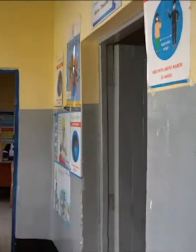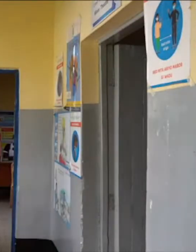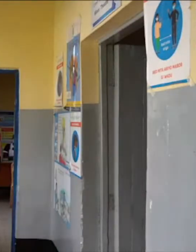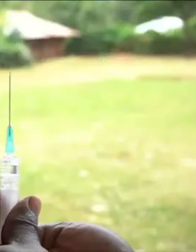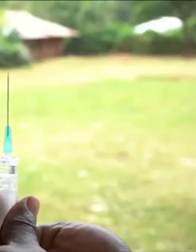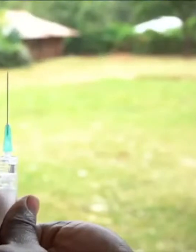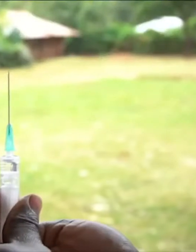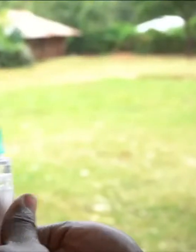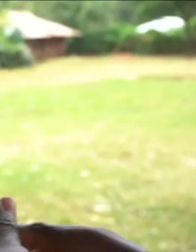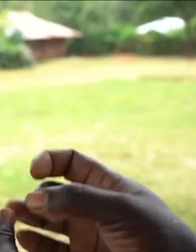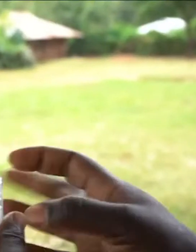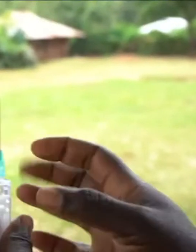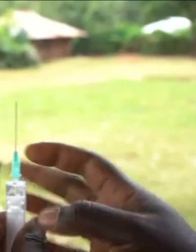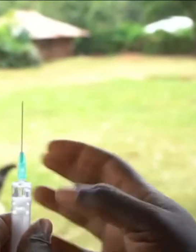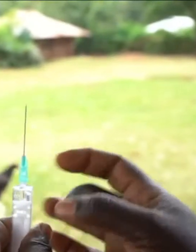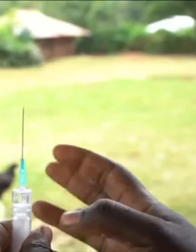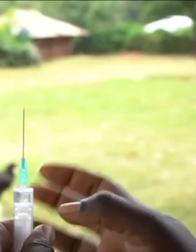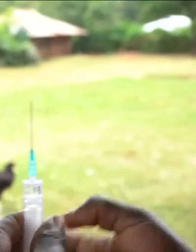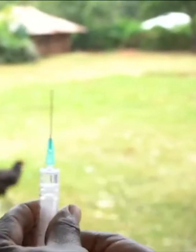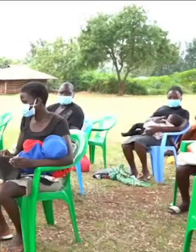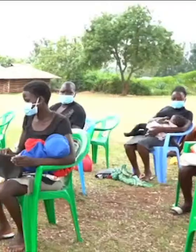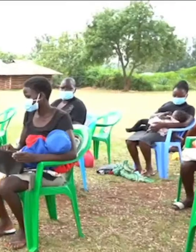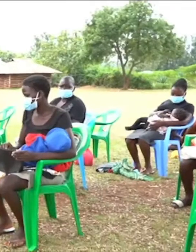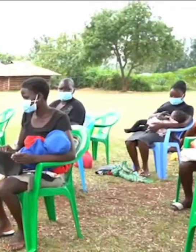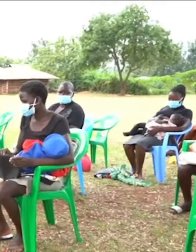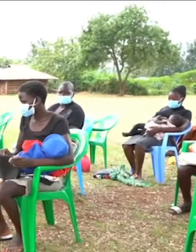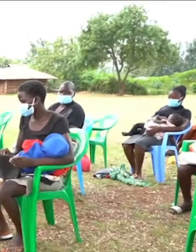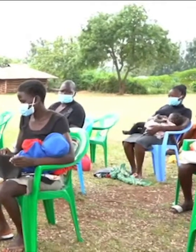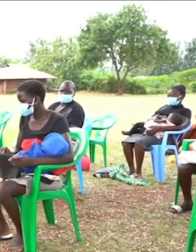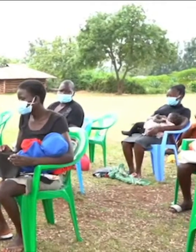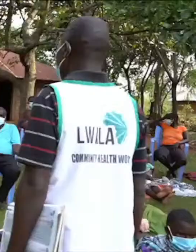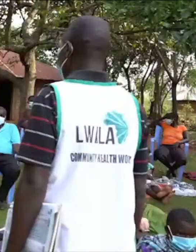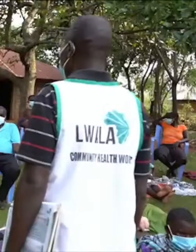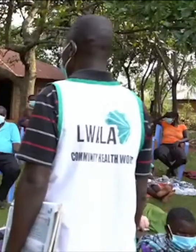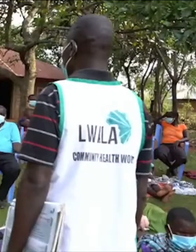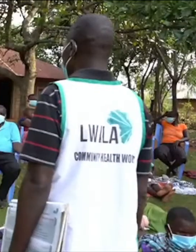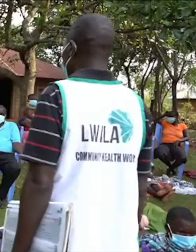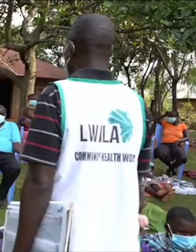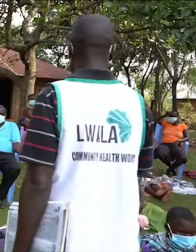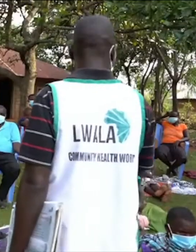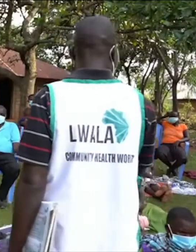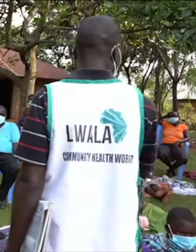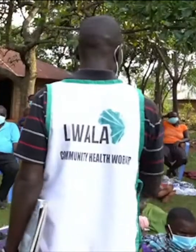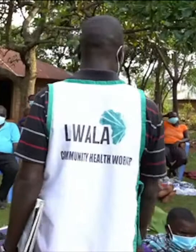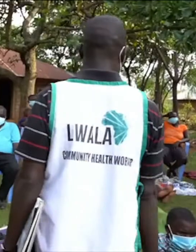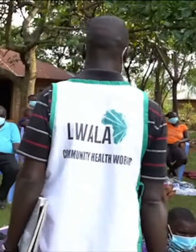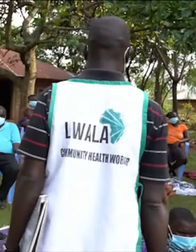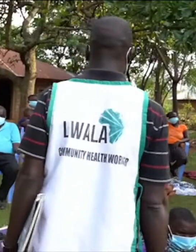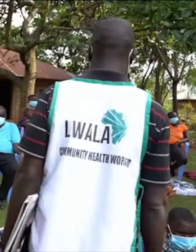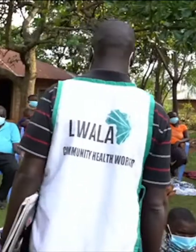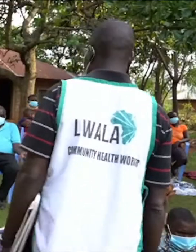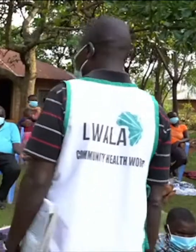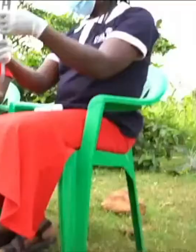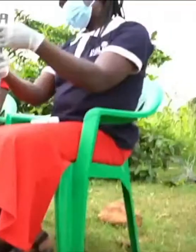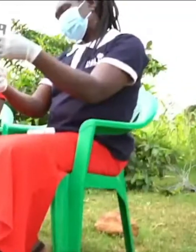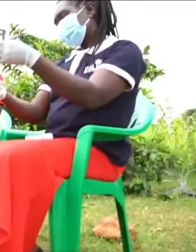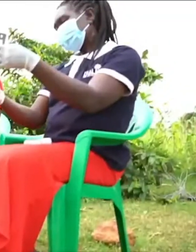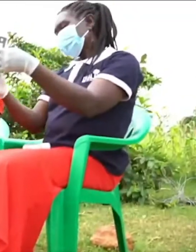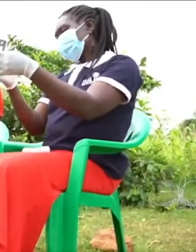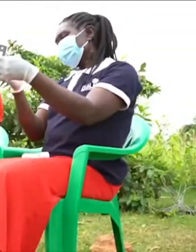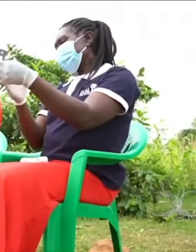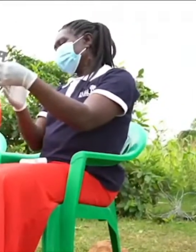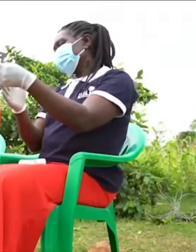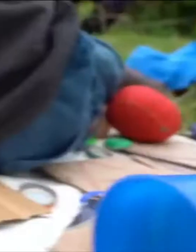immediate services like immunization, NHIF, and birth registration with caregiver education on the importance of early stimulation and